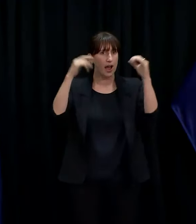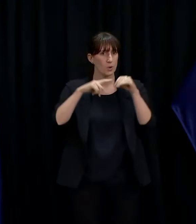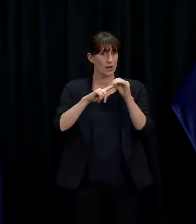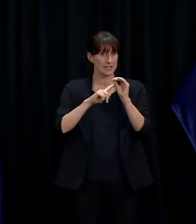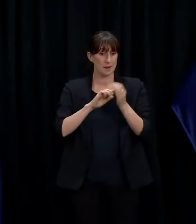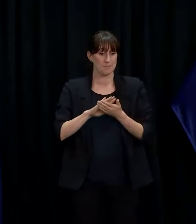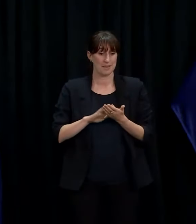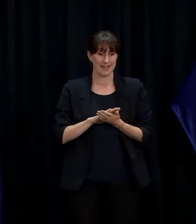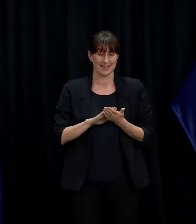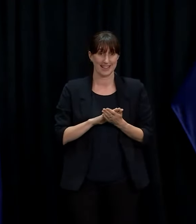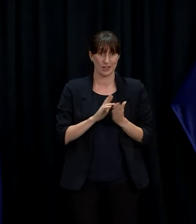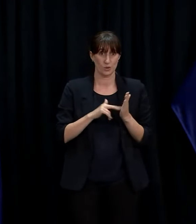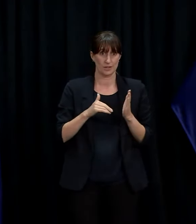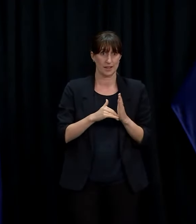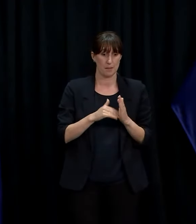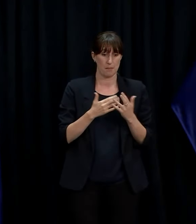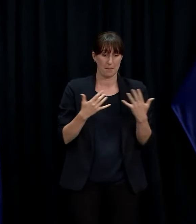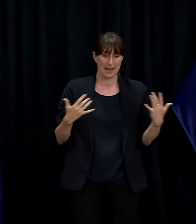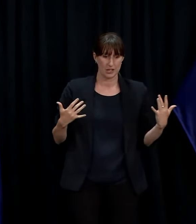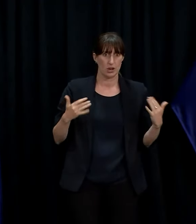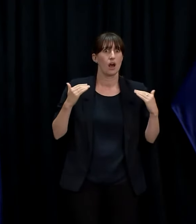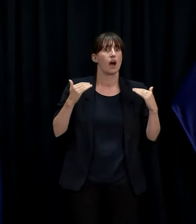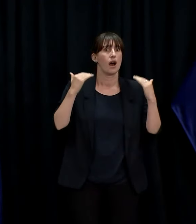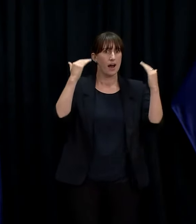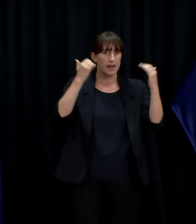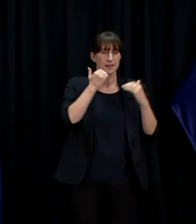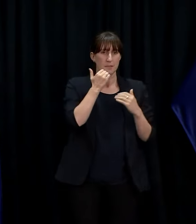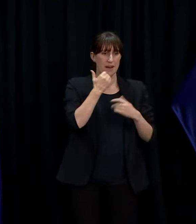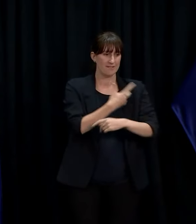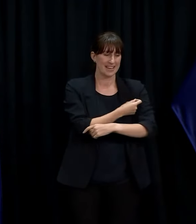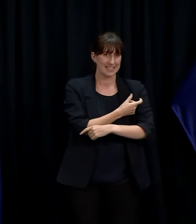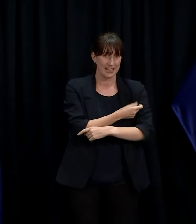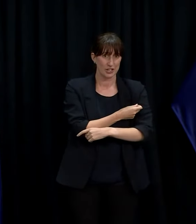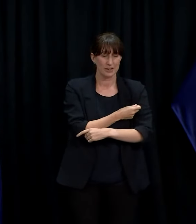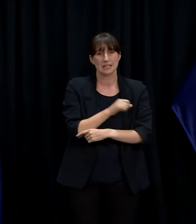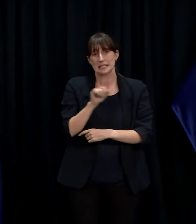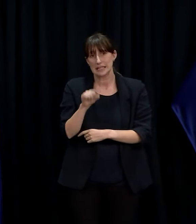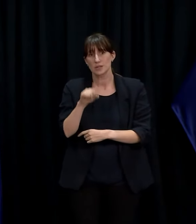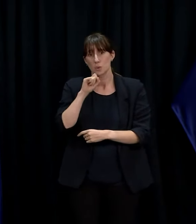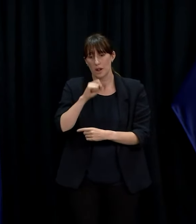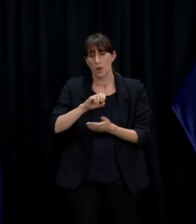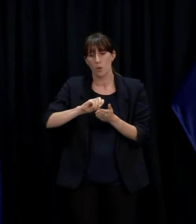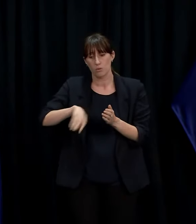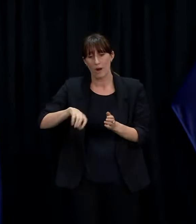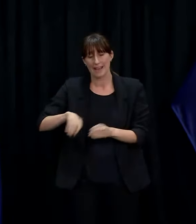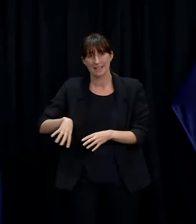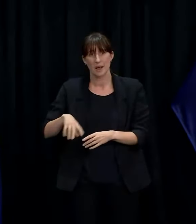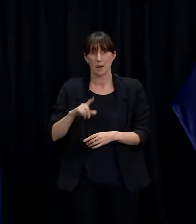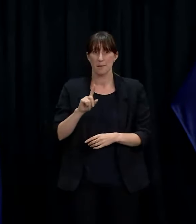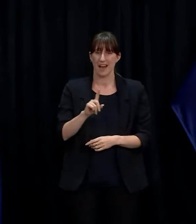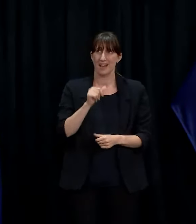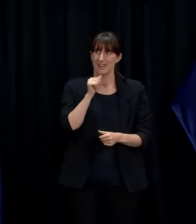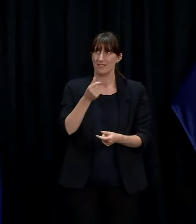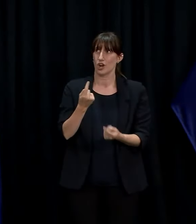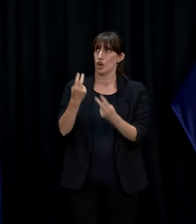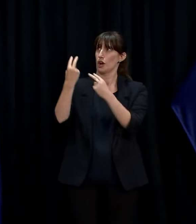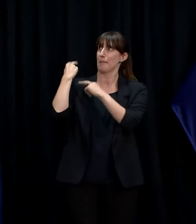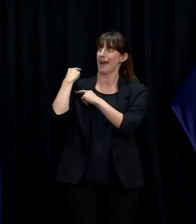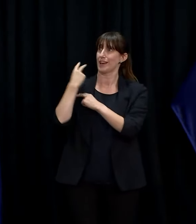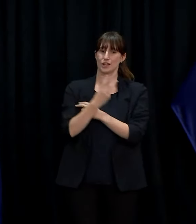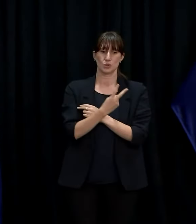yes, there will be more wastage, but if I went back to 2020, I wouldn't make those decisions differently on the basis of